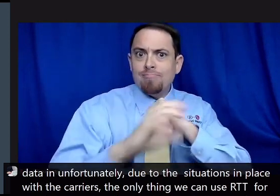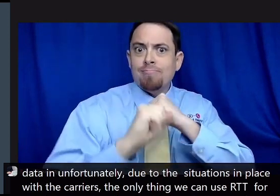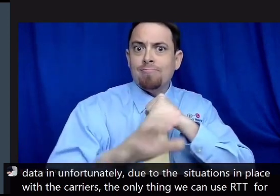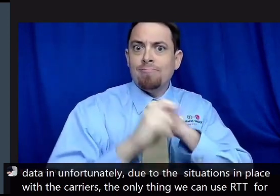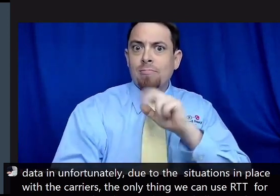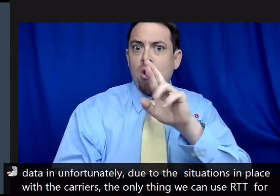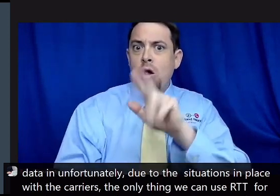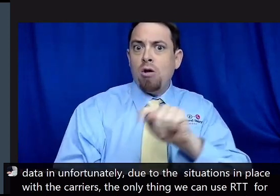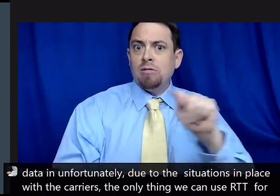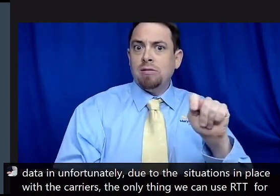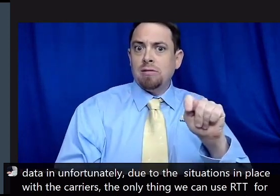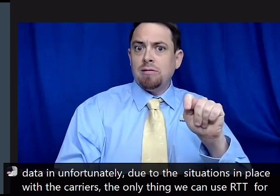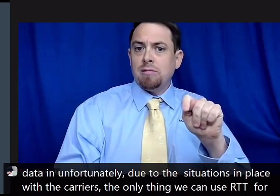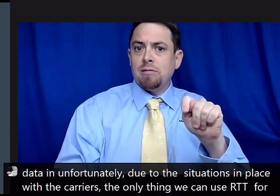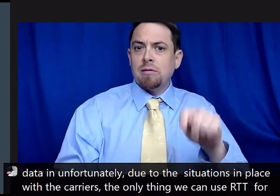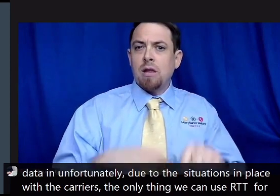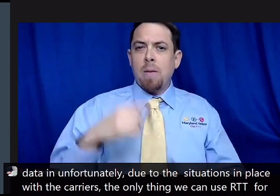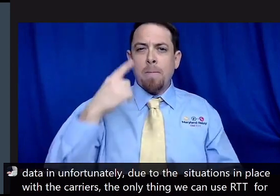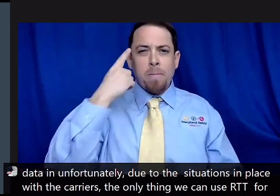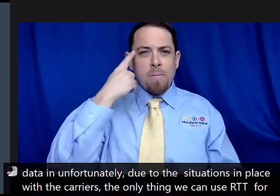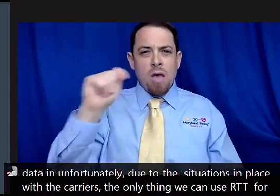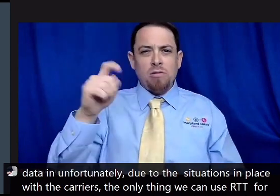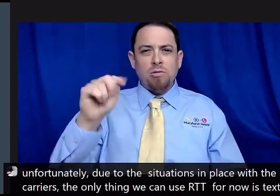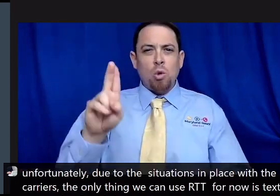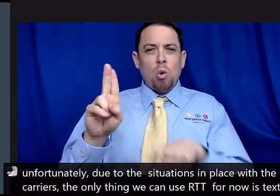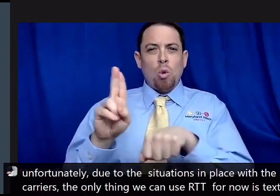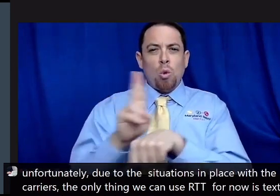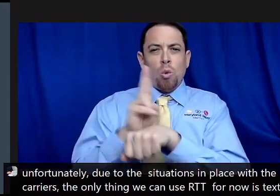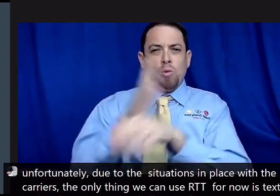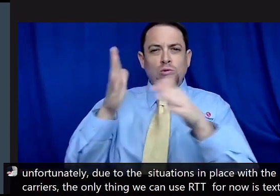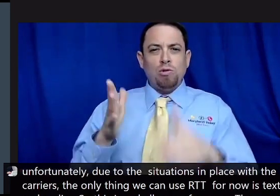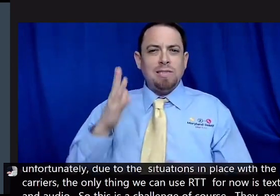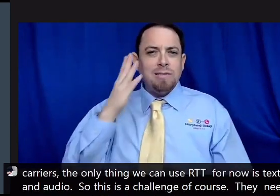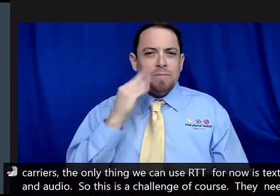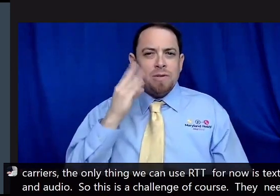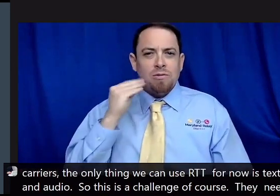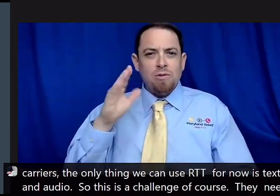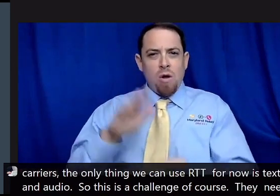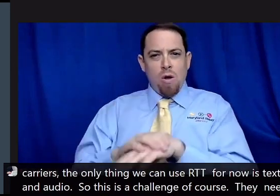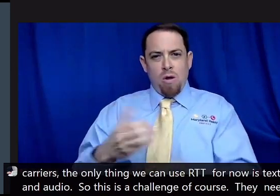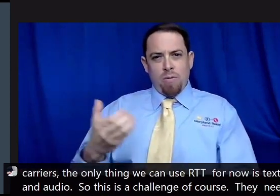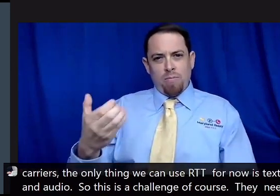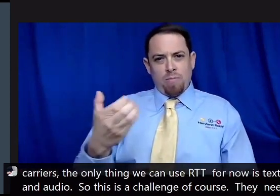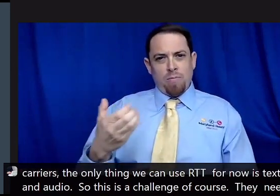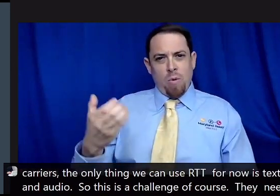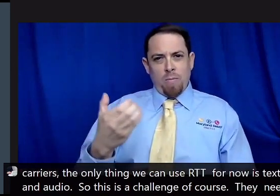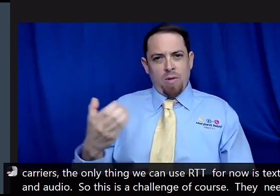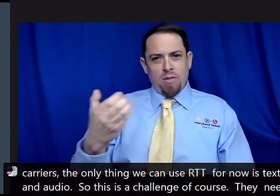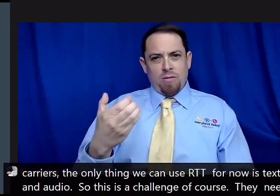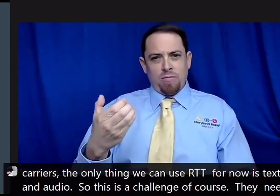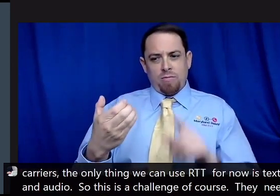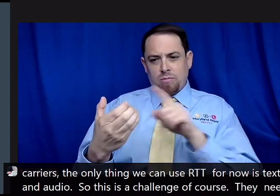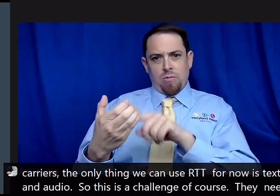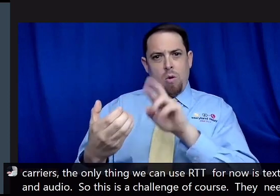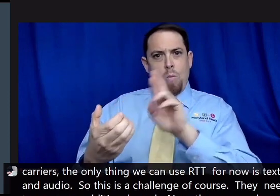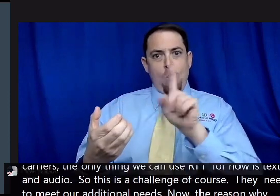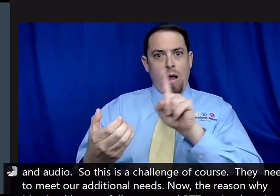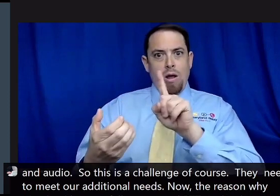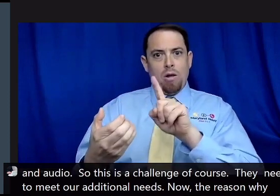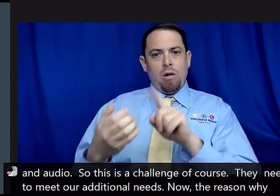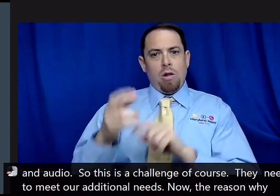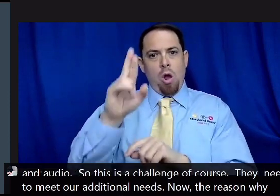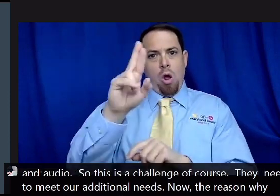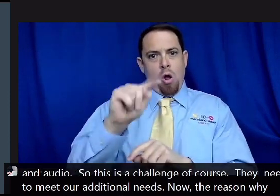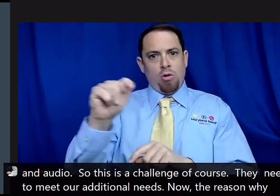Now, the reason why Maryland has not fully promoted RTT technology is because the user experience